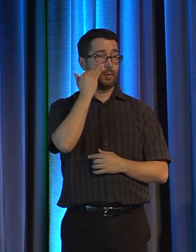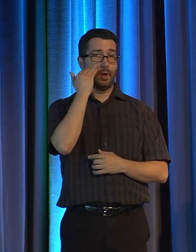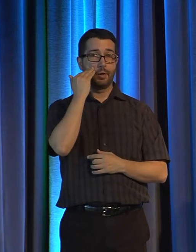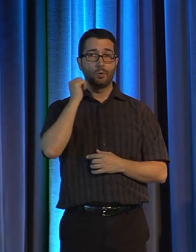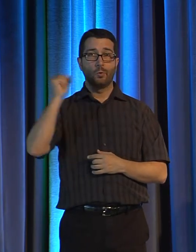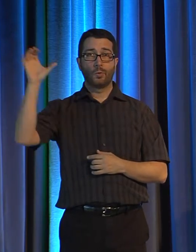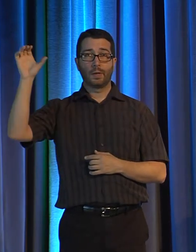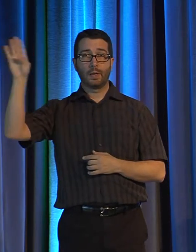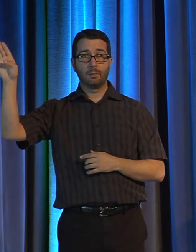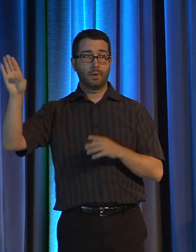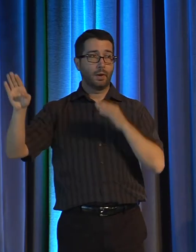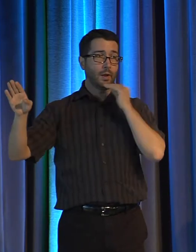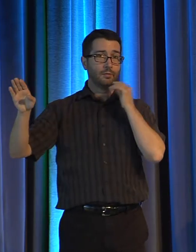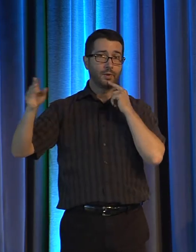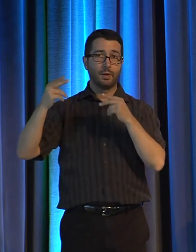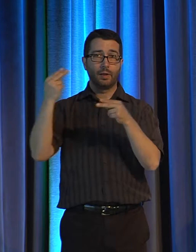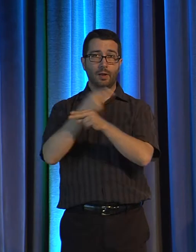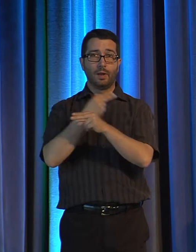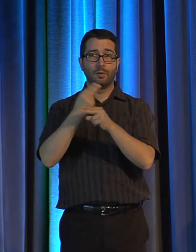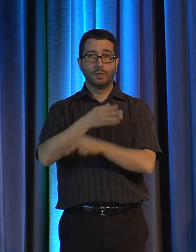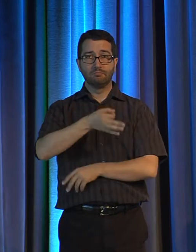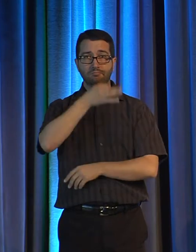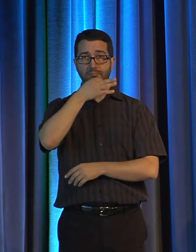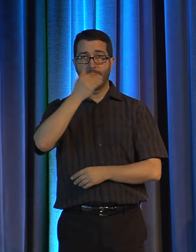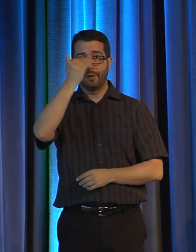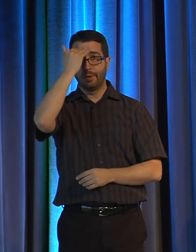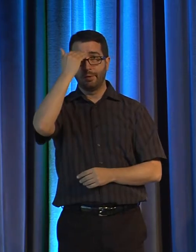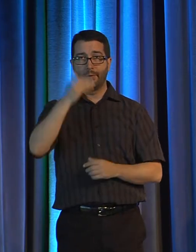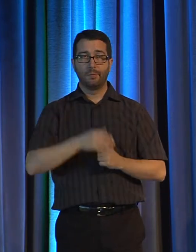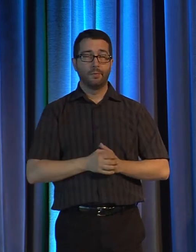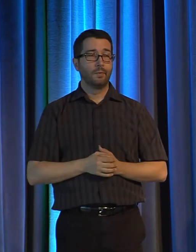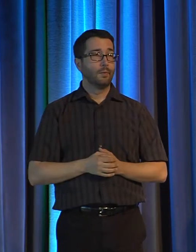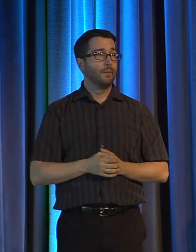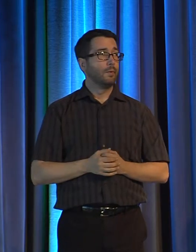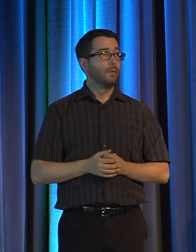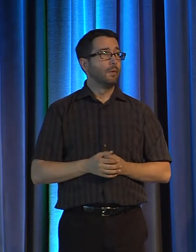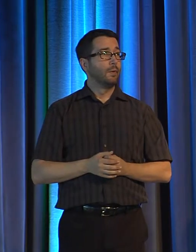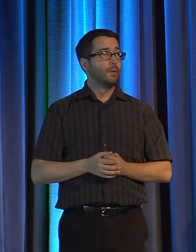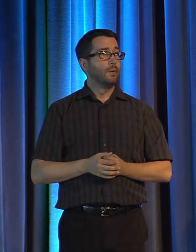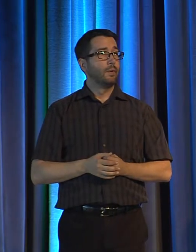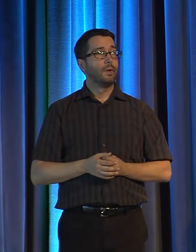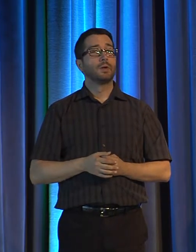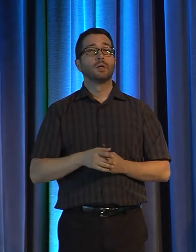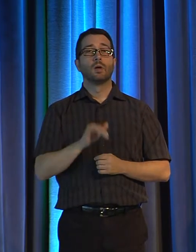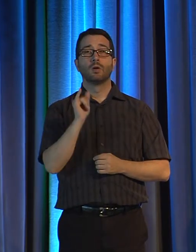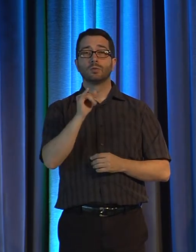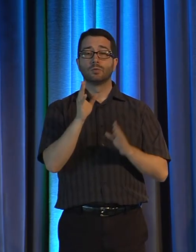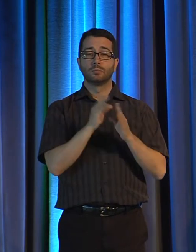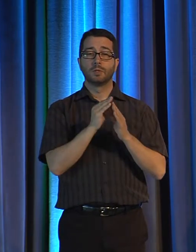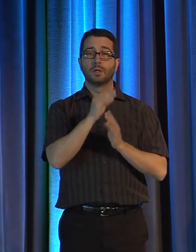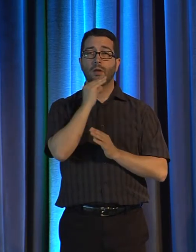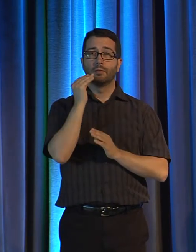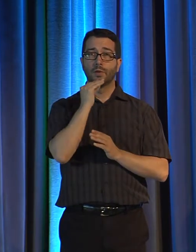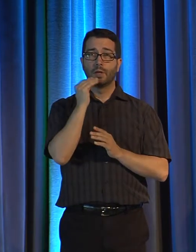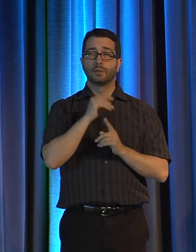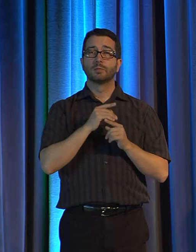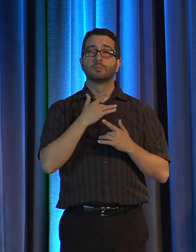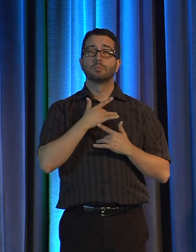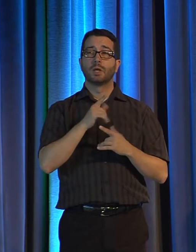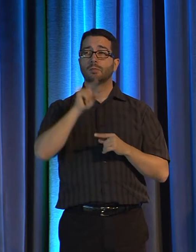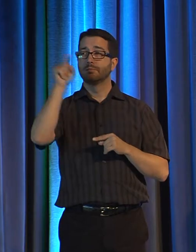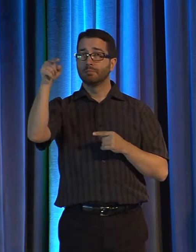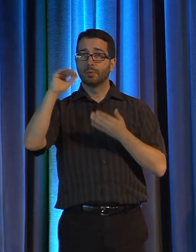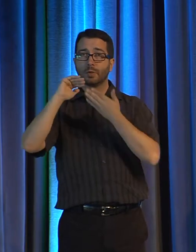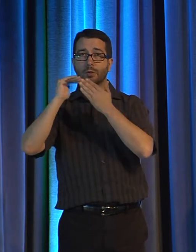Sydney and Halifax pretty darn well at this point. In addition to the meetings in Halifax, the board has held meetings and community gatherings